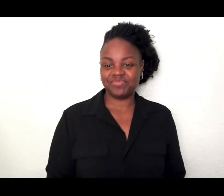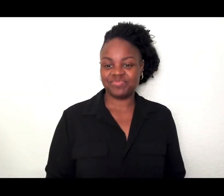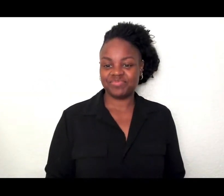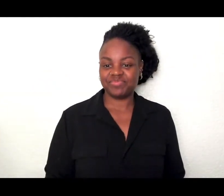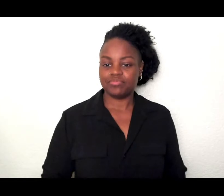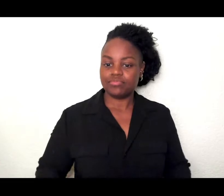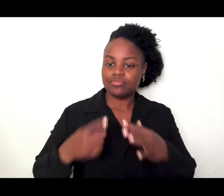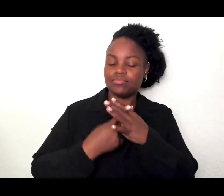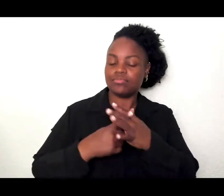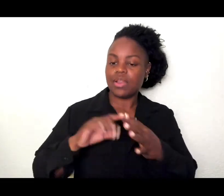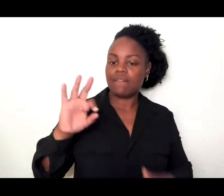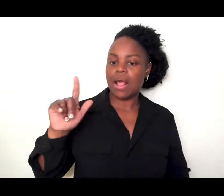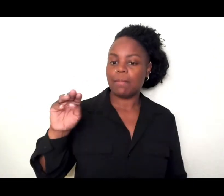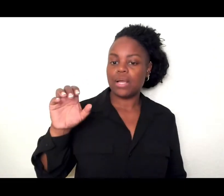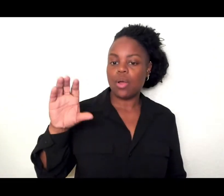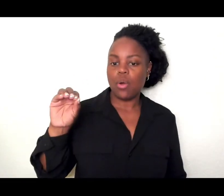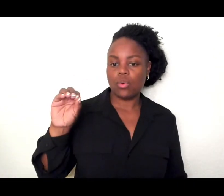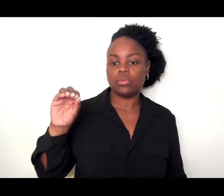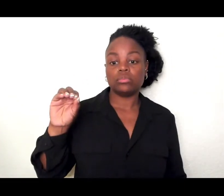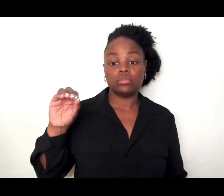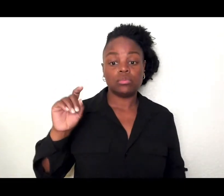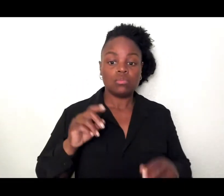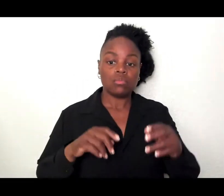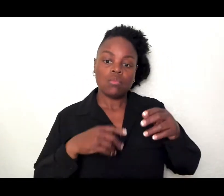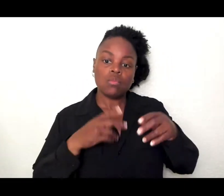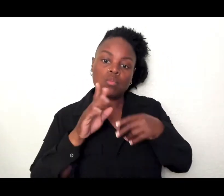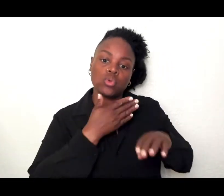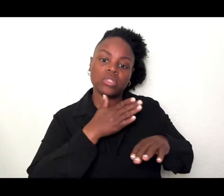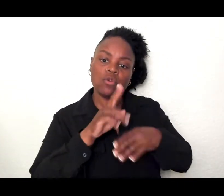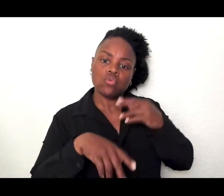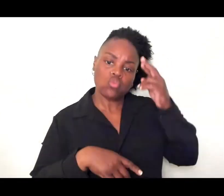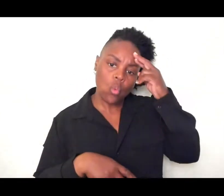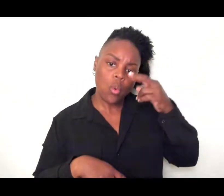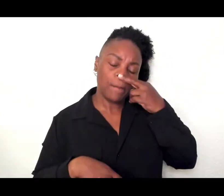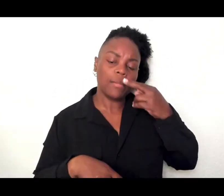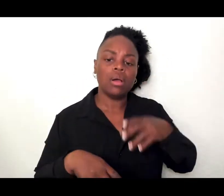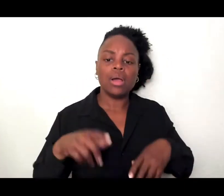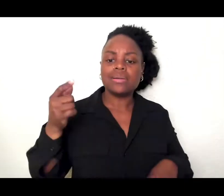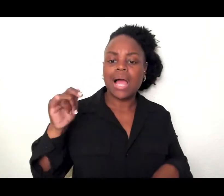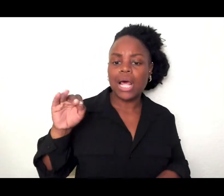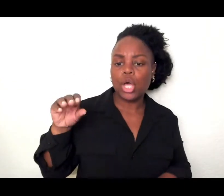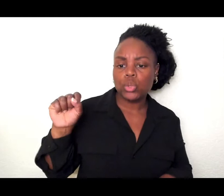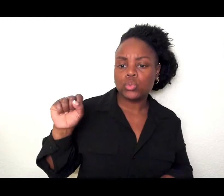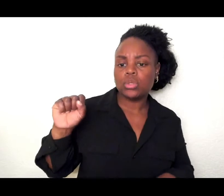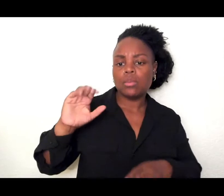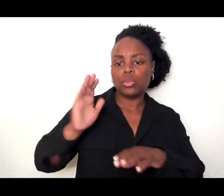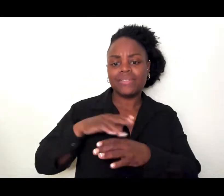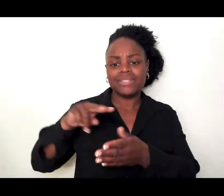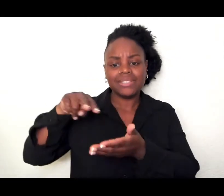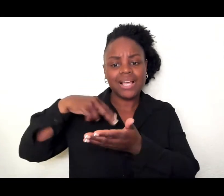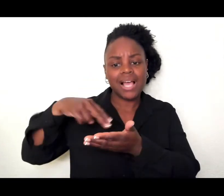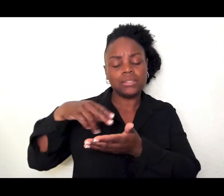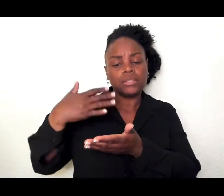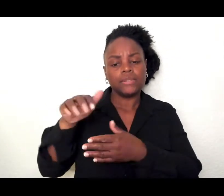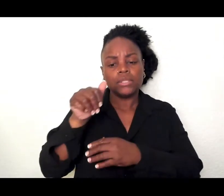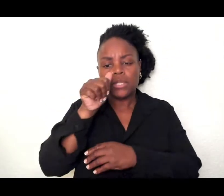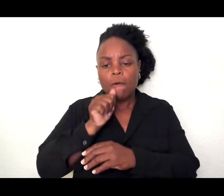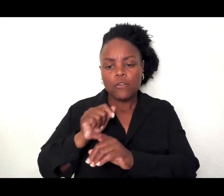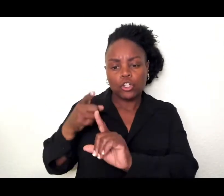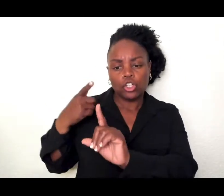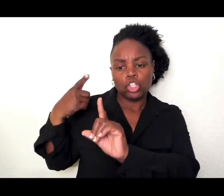The origin of flamenco, the music of the Rome people, of the Gitanos, a music and dance